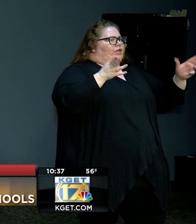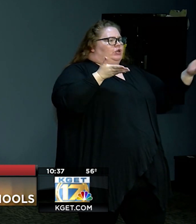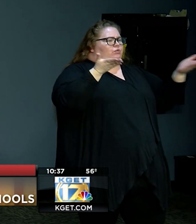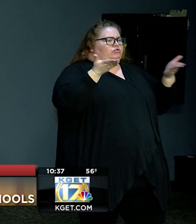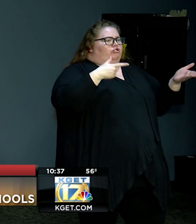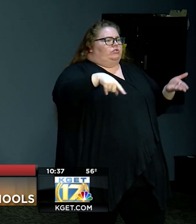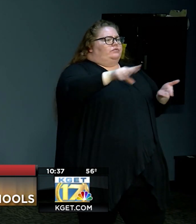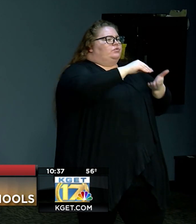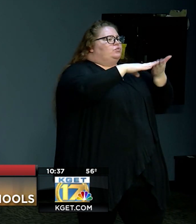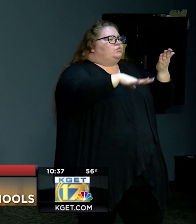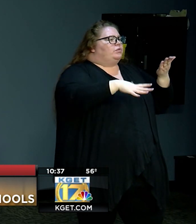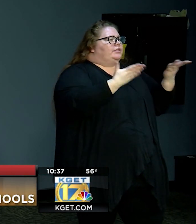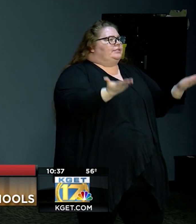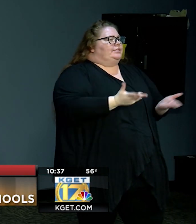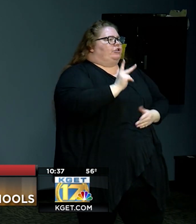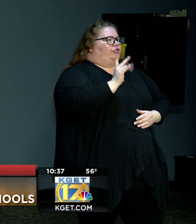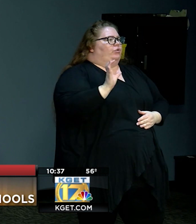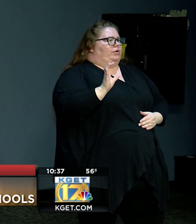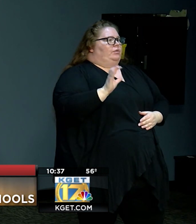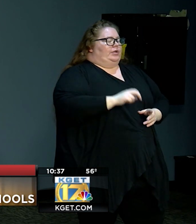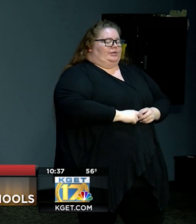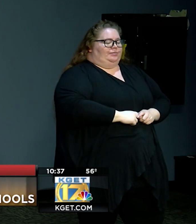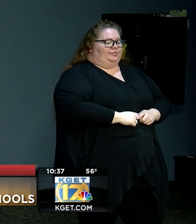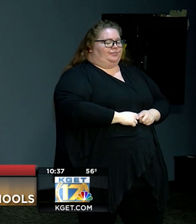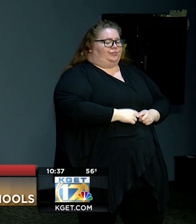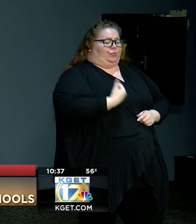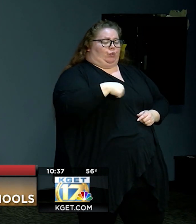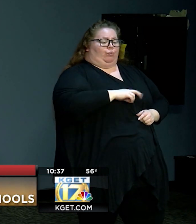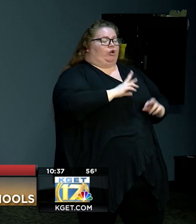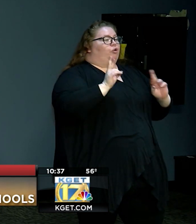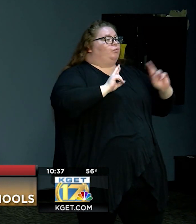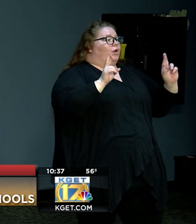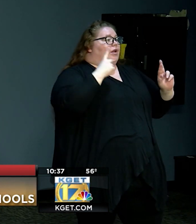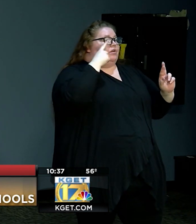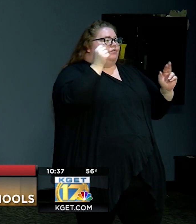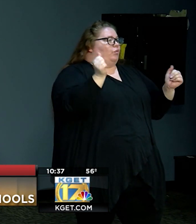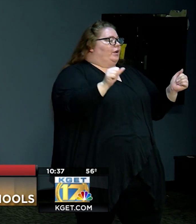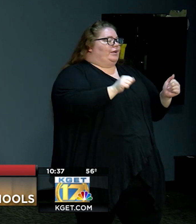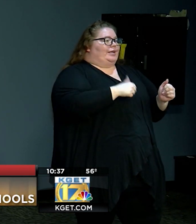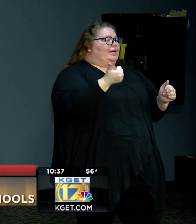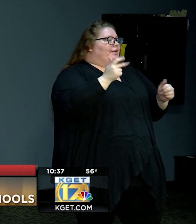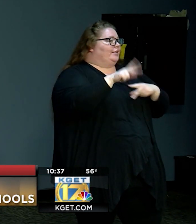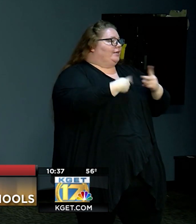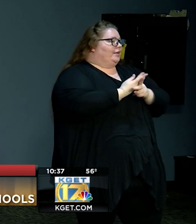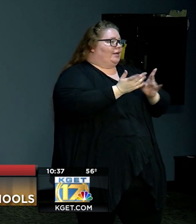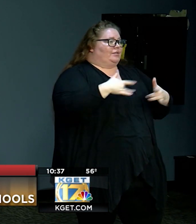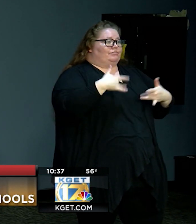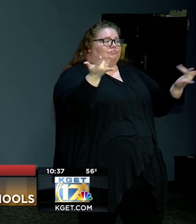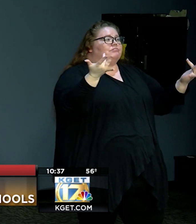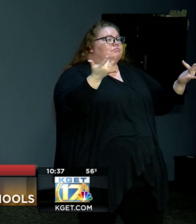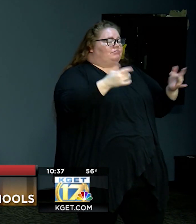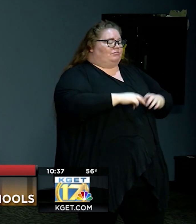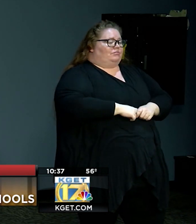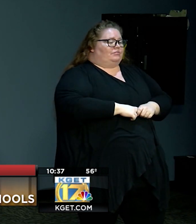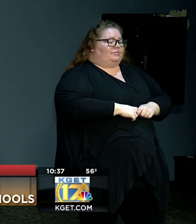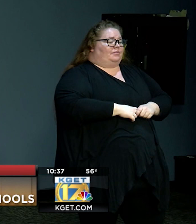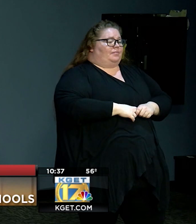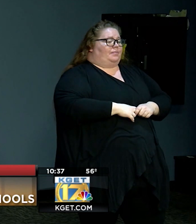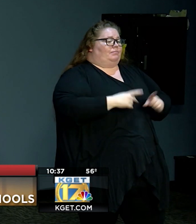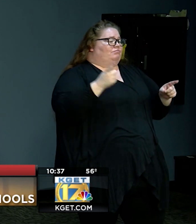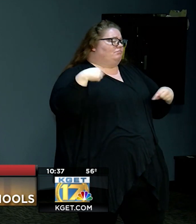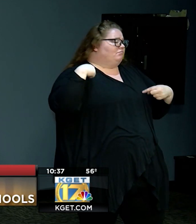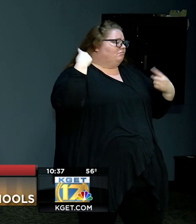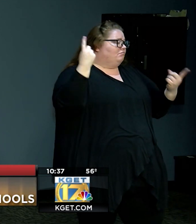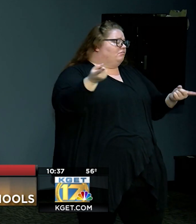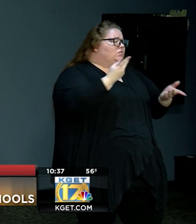students of Kern County. We are ready for any eventuality. Over the past 2 weeks, our collective